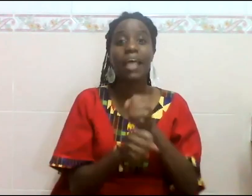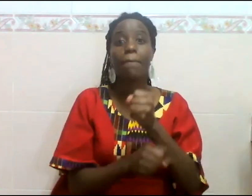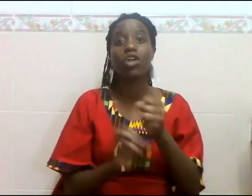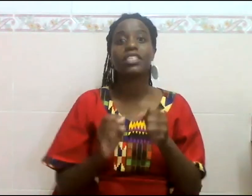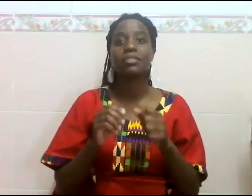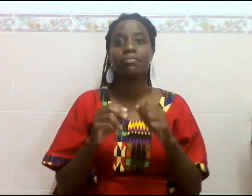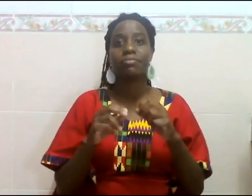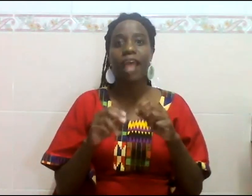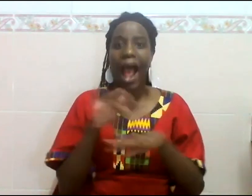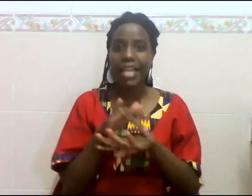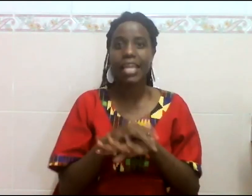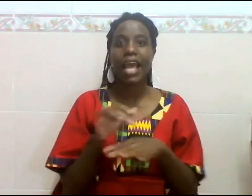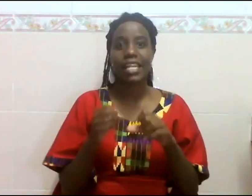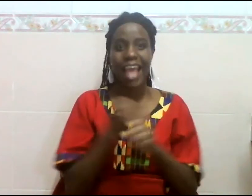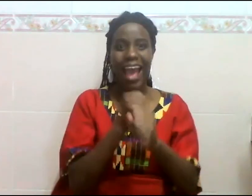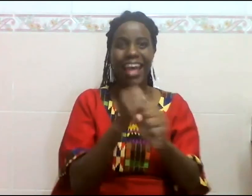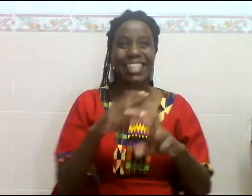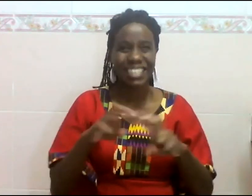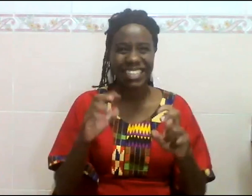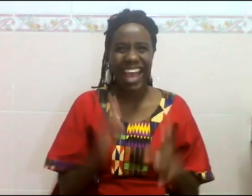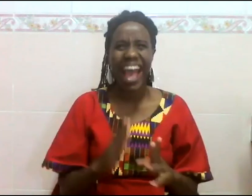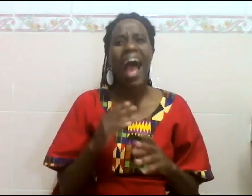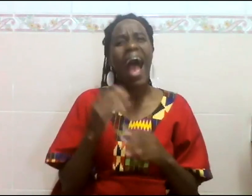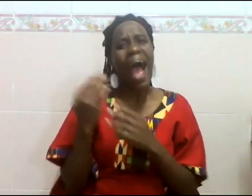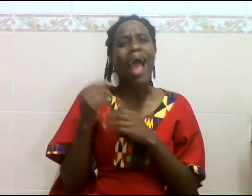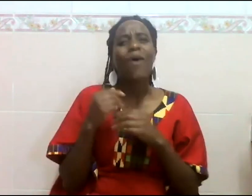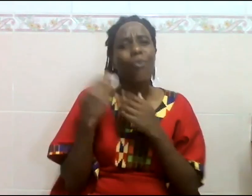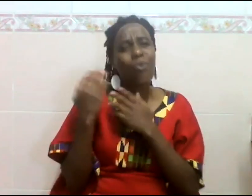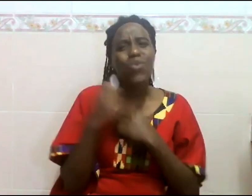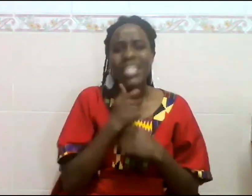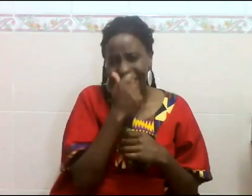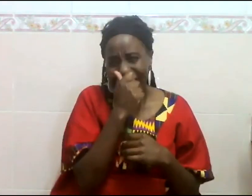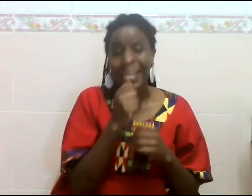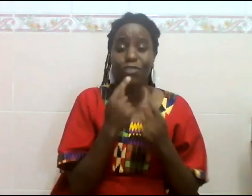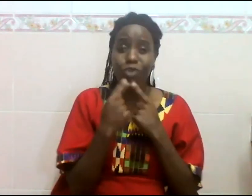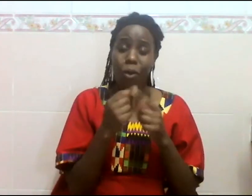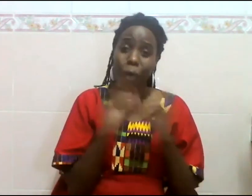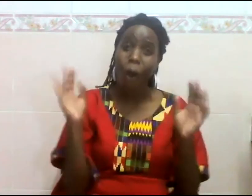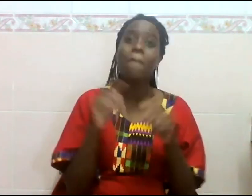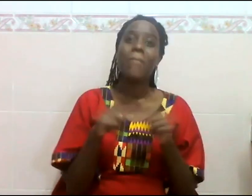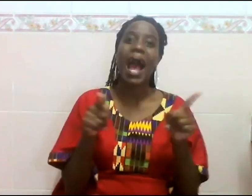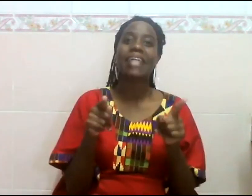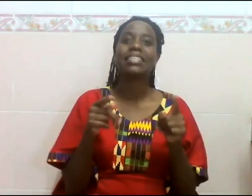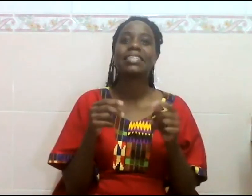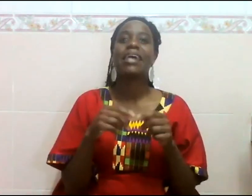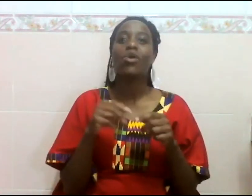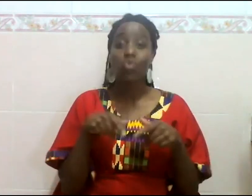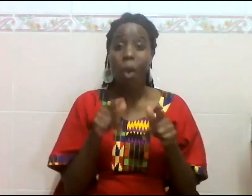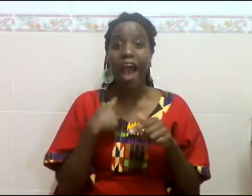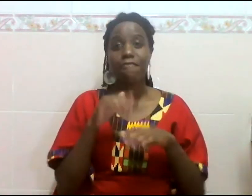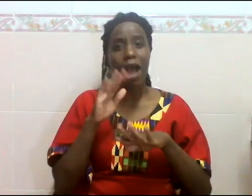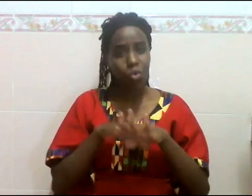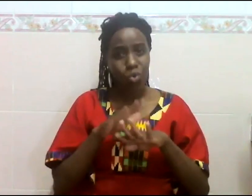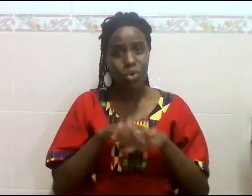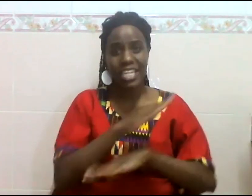us. And I wish I could actually contribute further during the session, but do have a lovely evening, and thank you all for